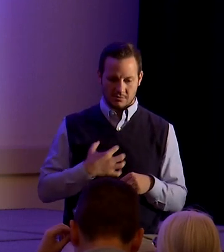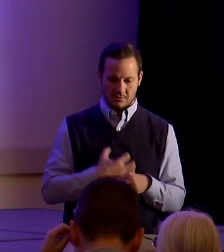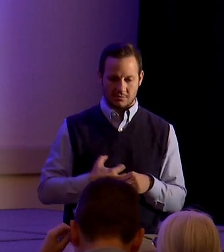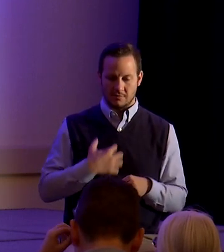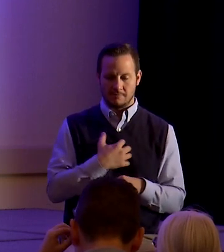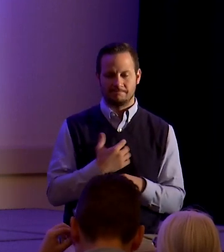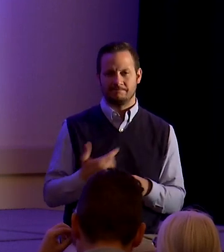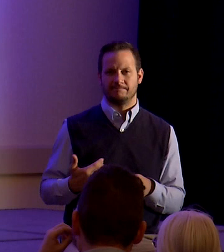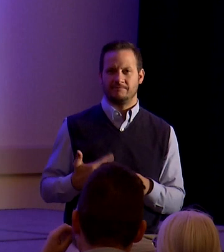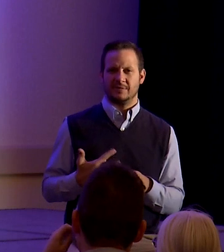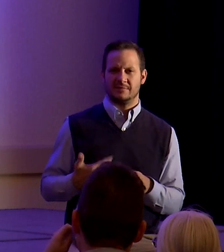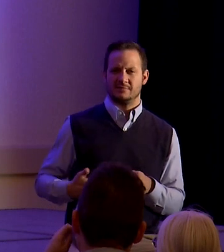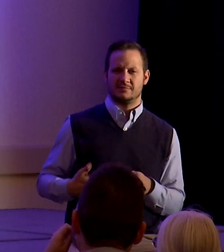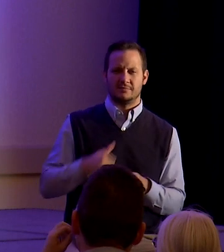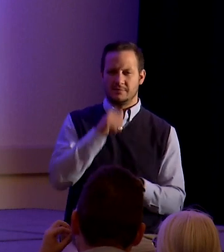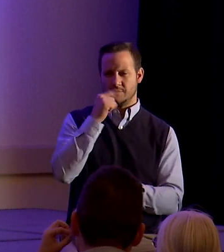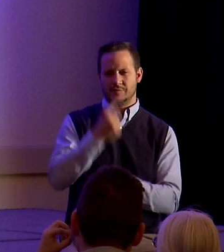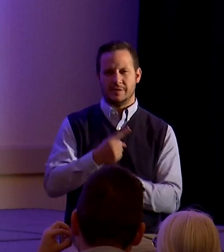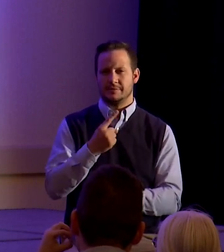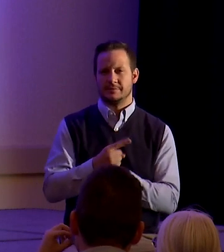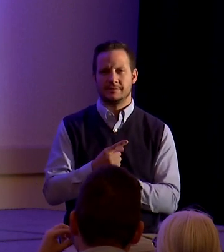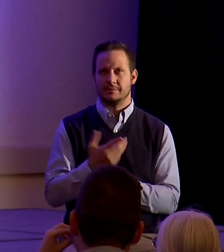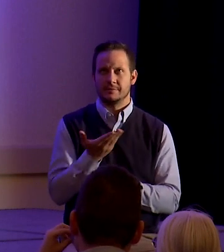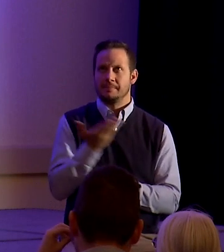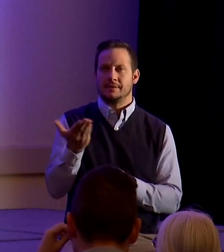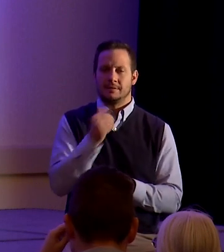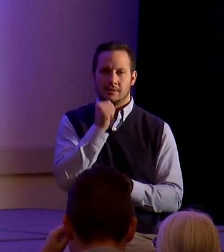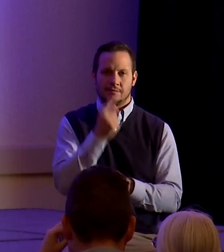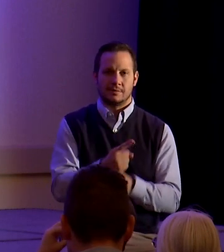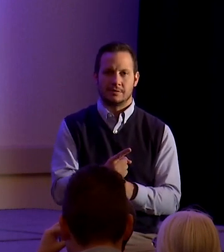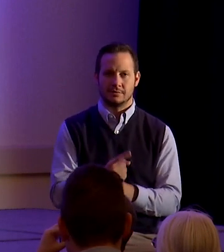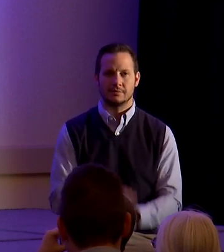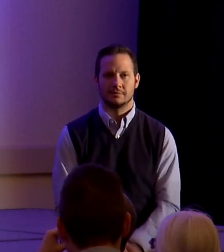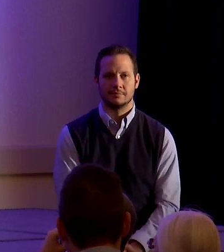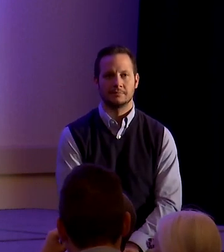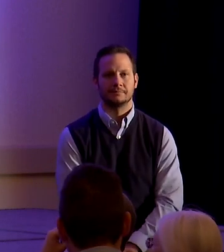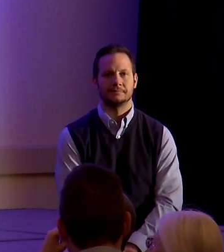sure what, but something wasn't right.